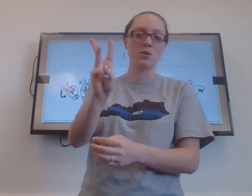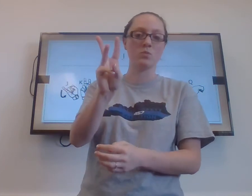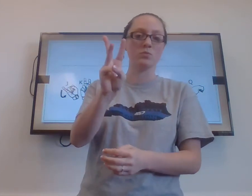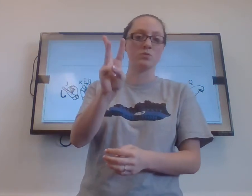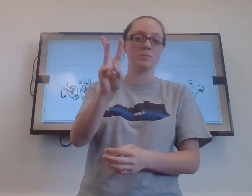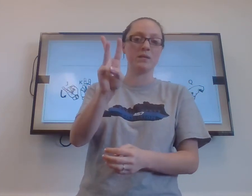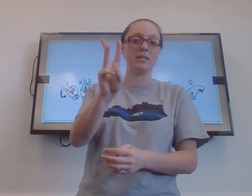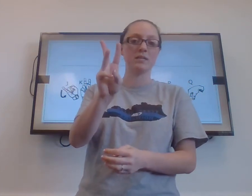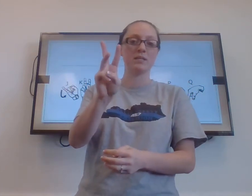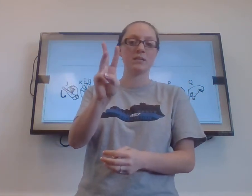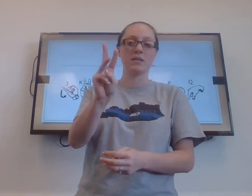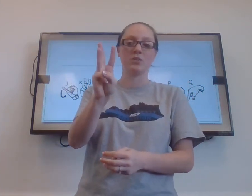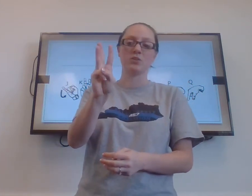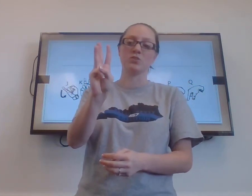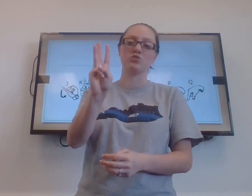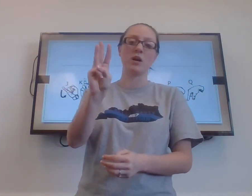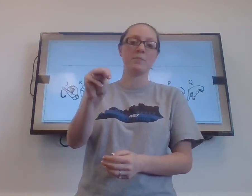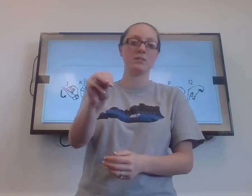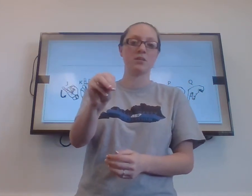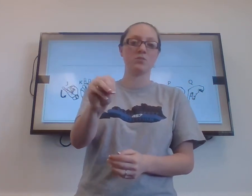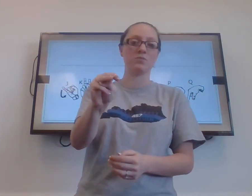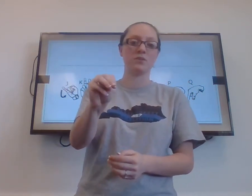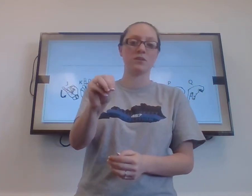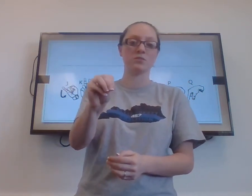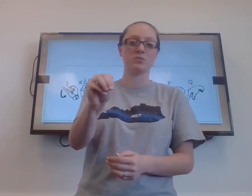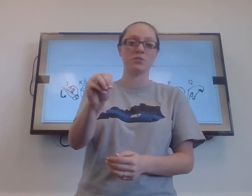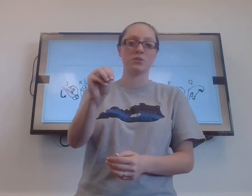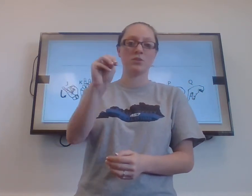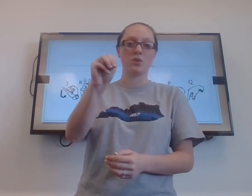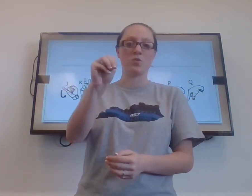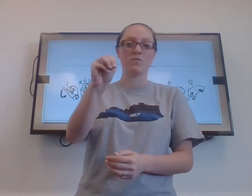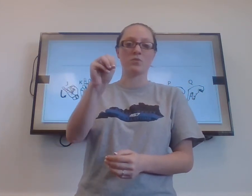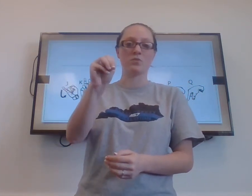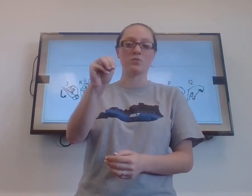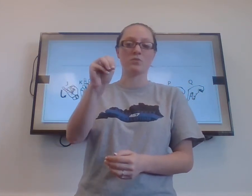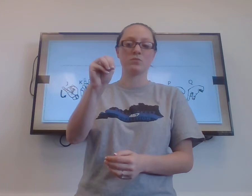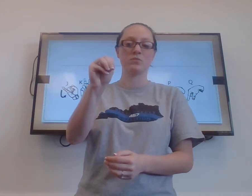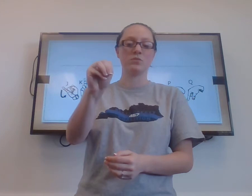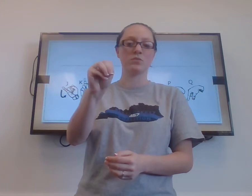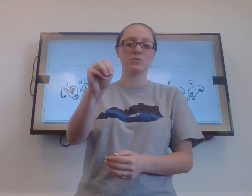hold your pinky, and you're going to drop these other fingers over your